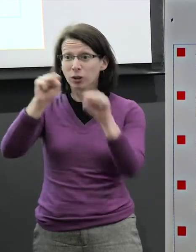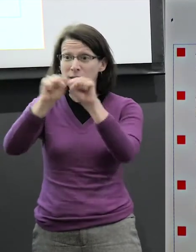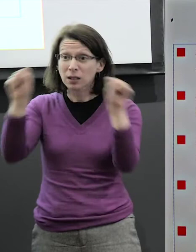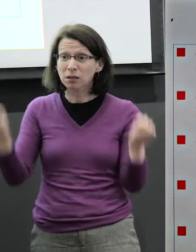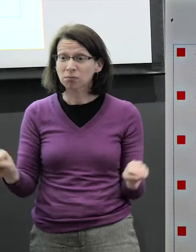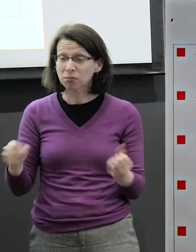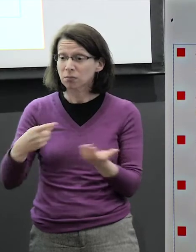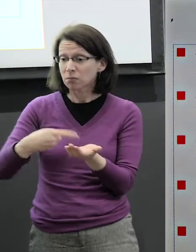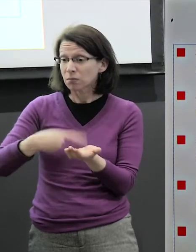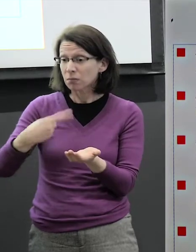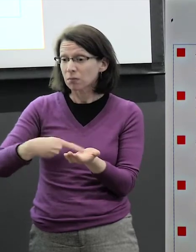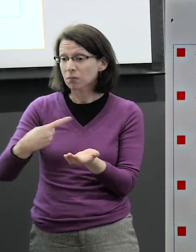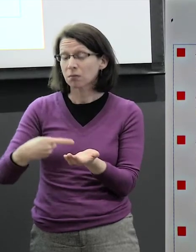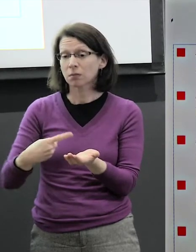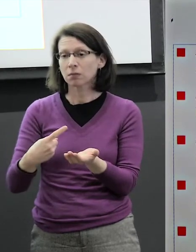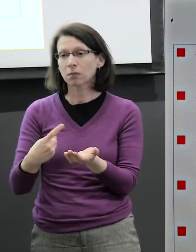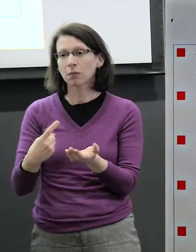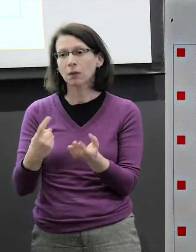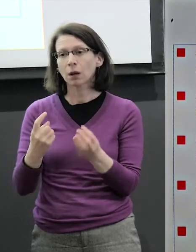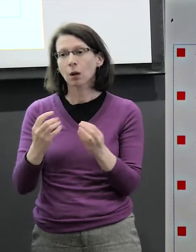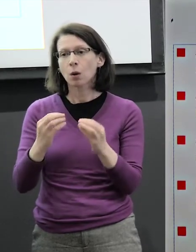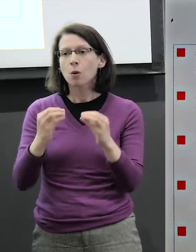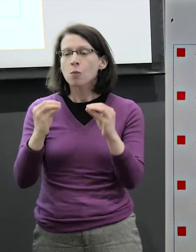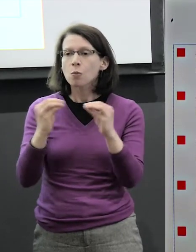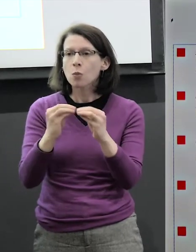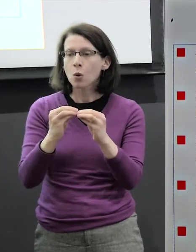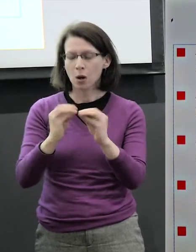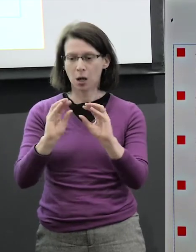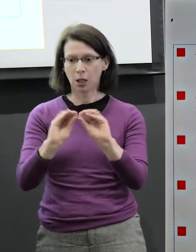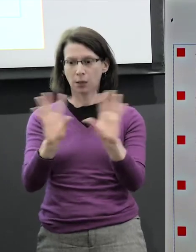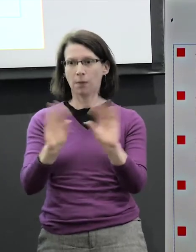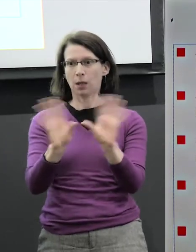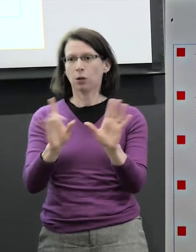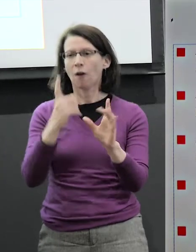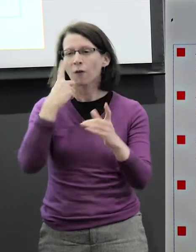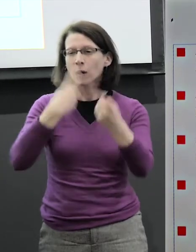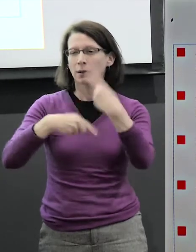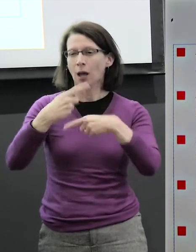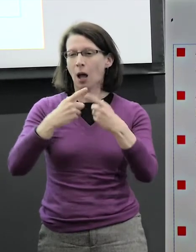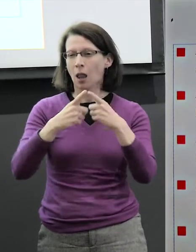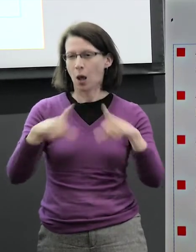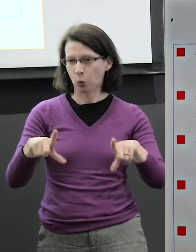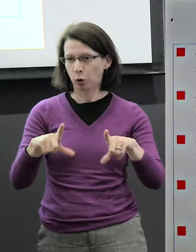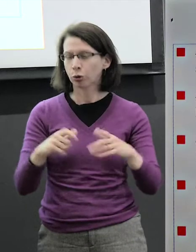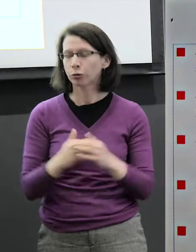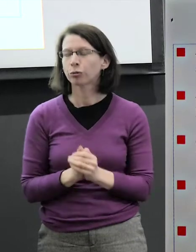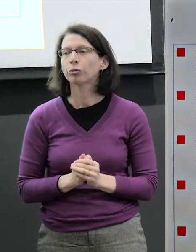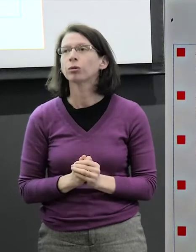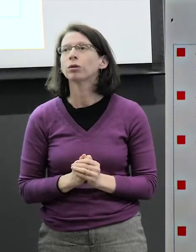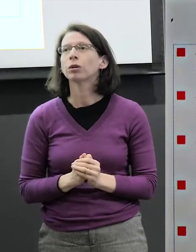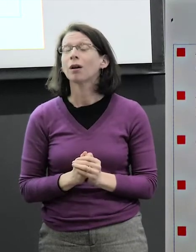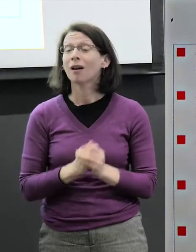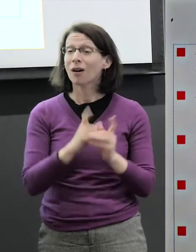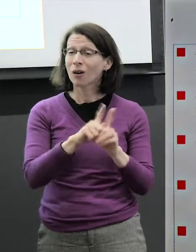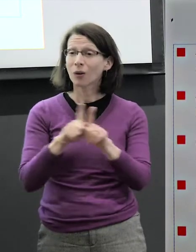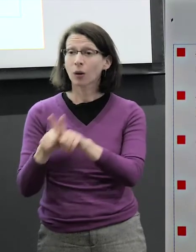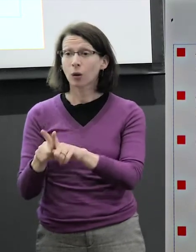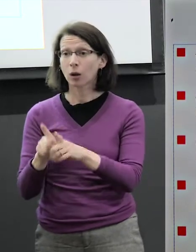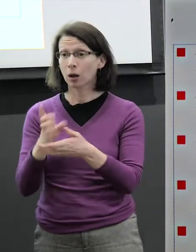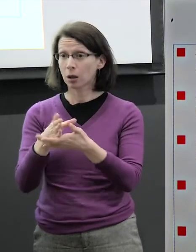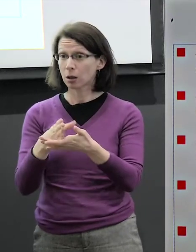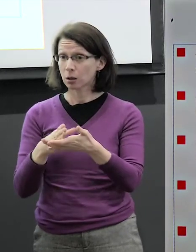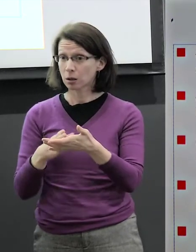sometimes more explicit in sign language, but in addition, that there are